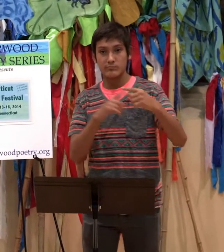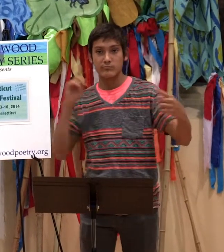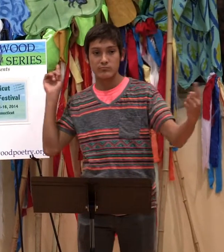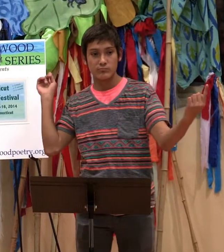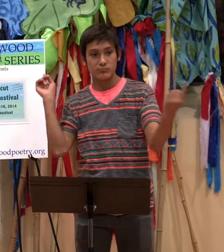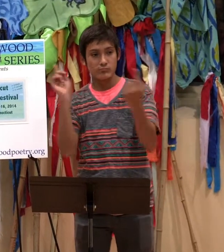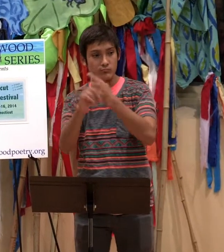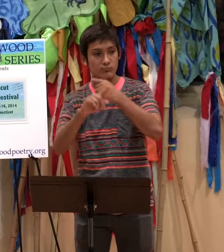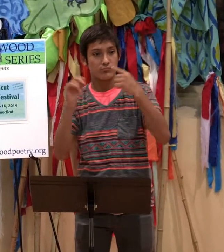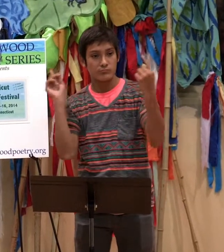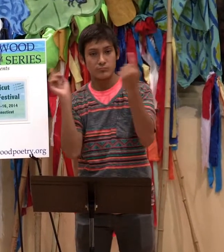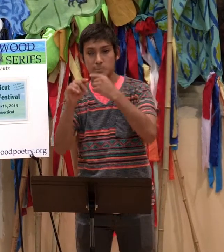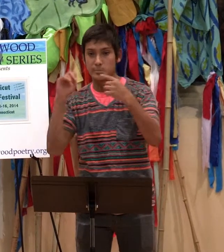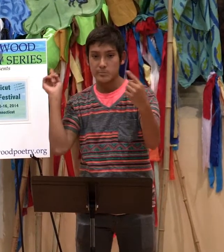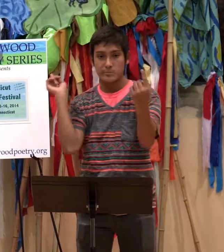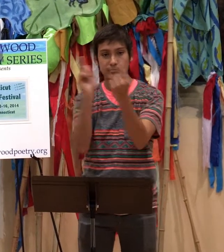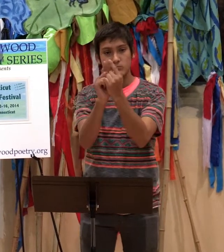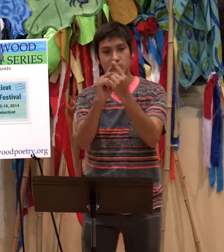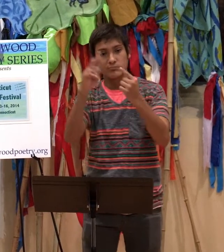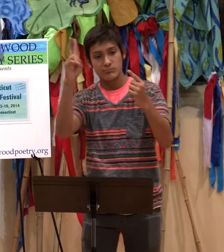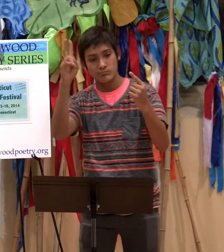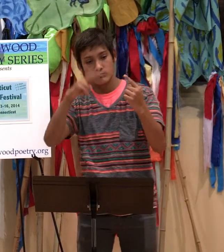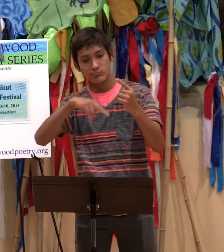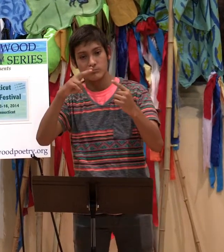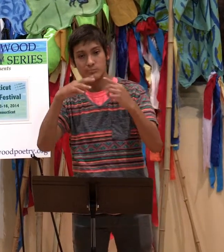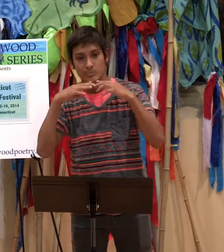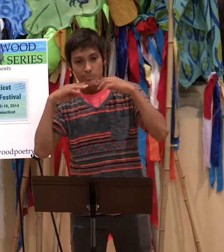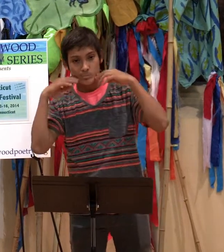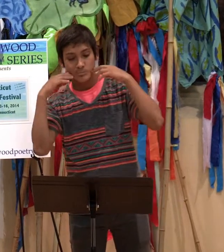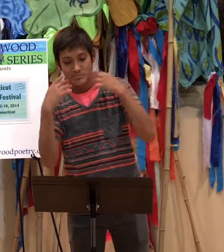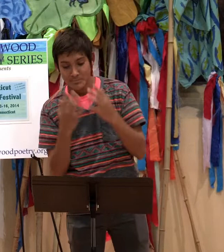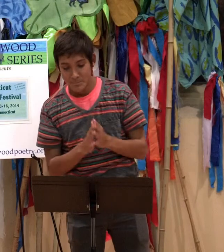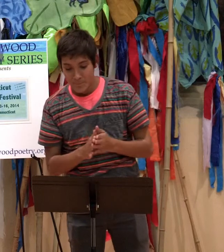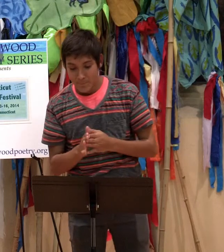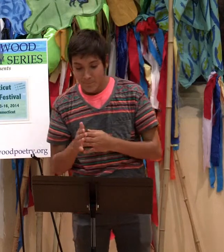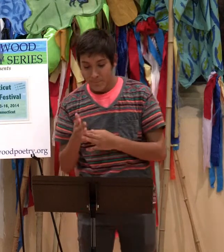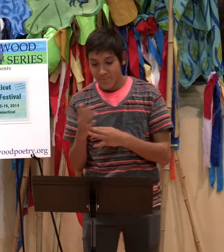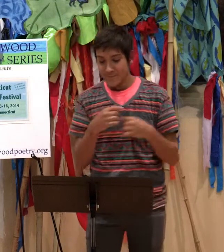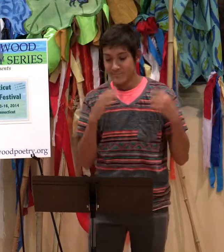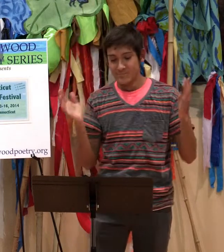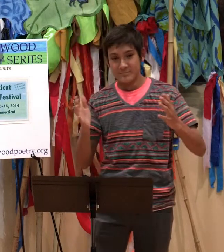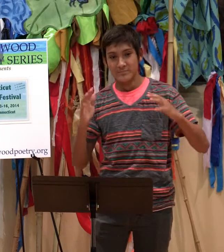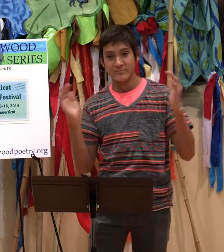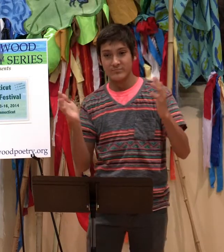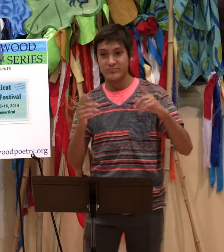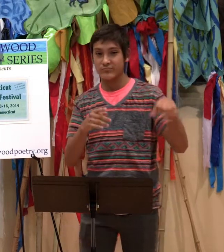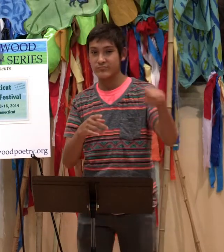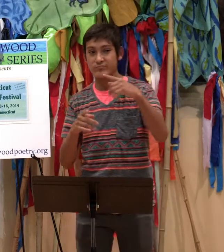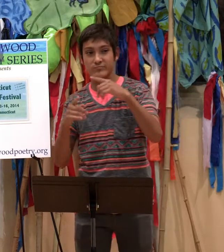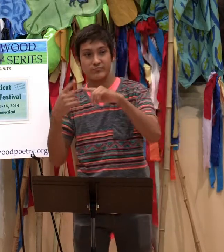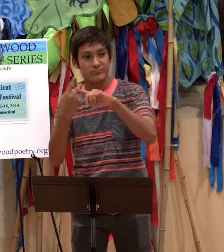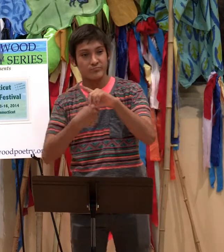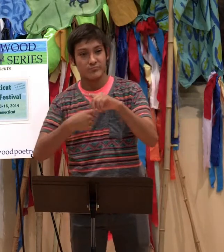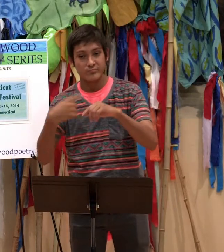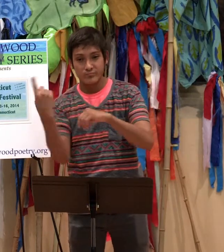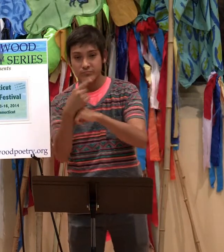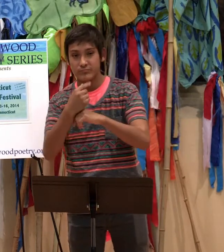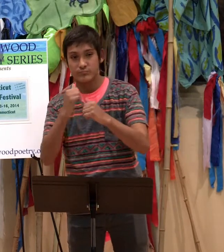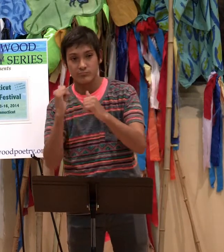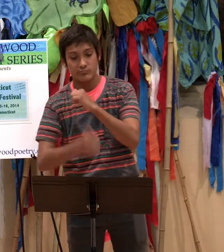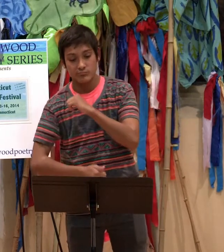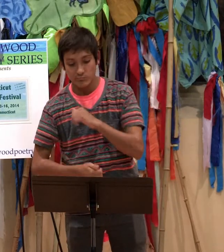It began a long time ago at ASD, passing in the hallways, seeing her smile, and chatting a